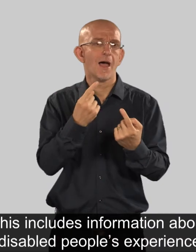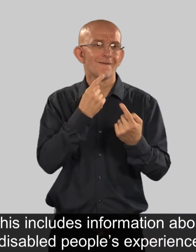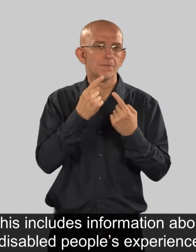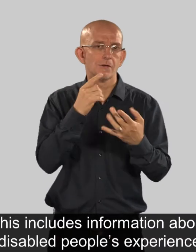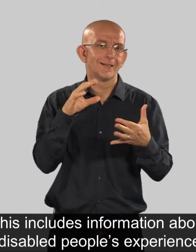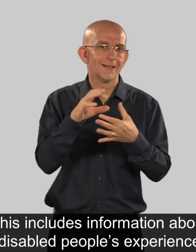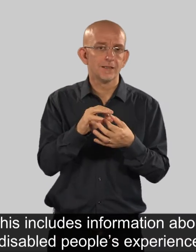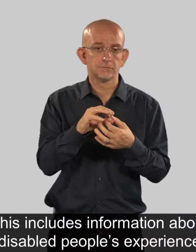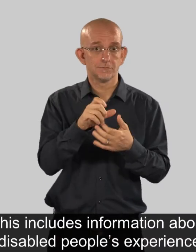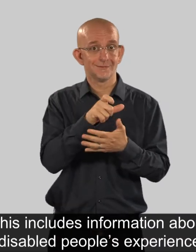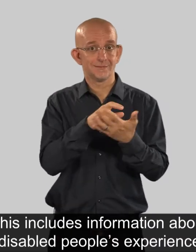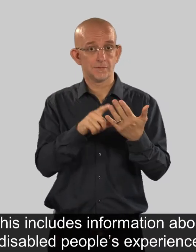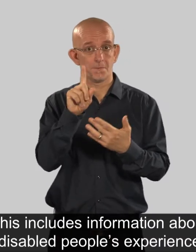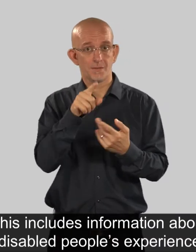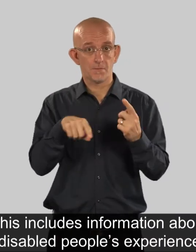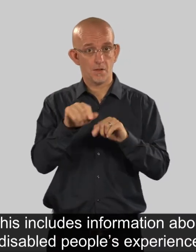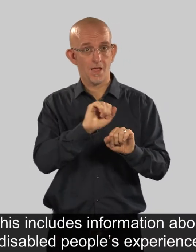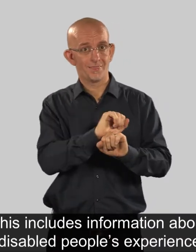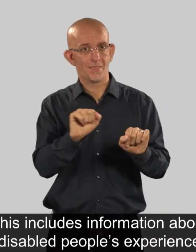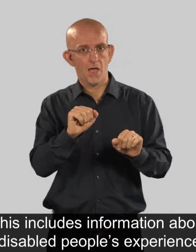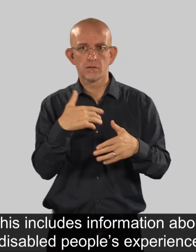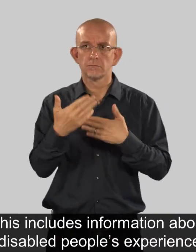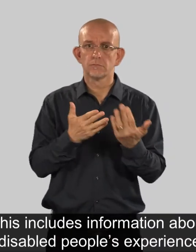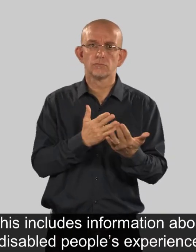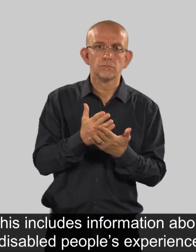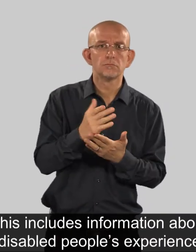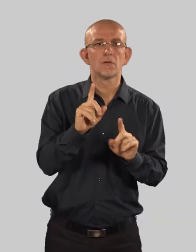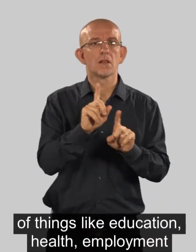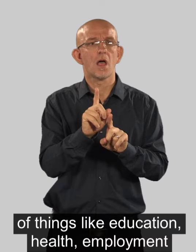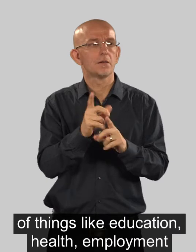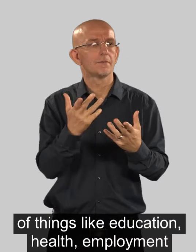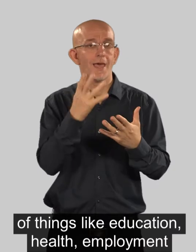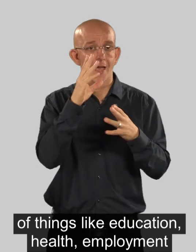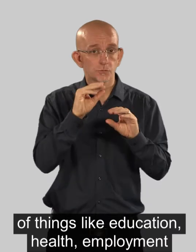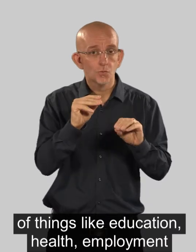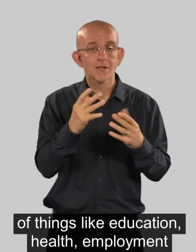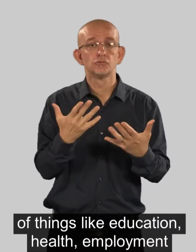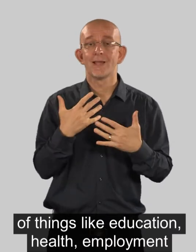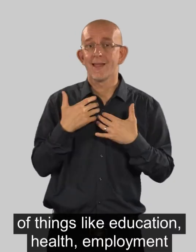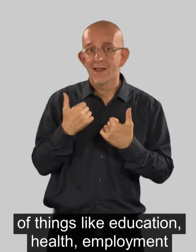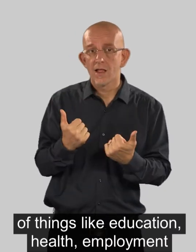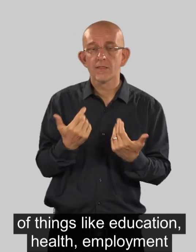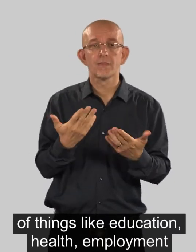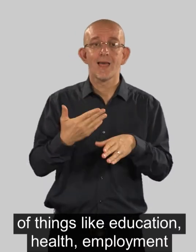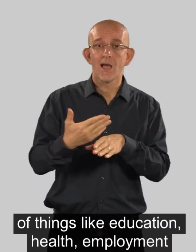This includes information about disabled people's experience of things like education,